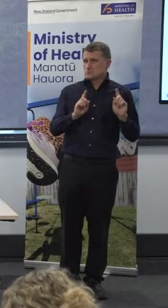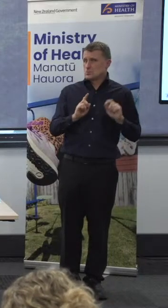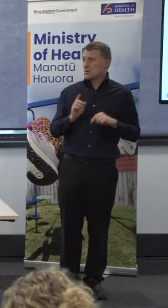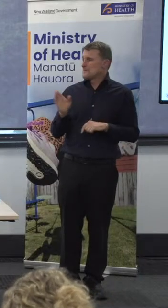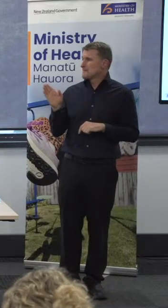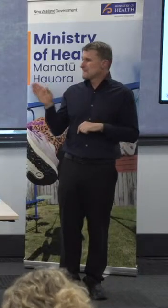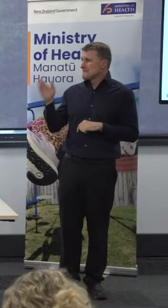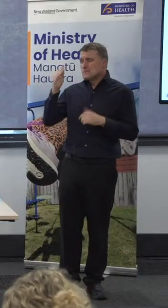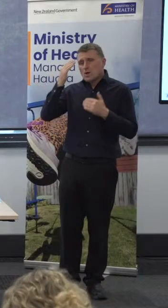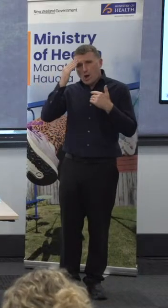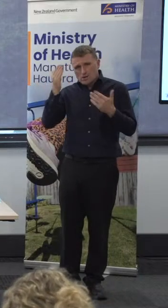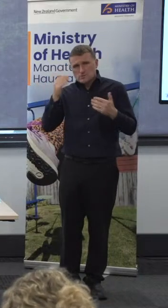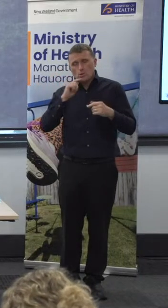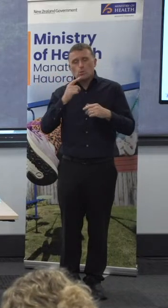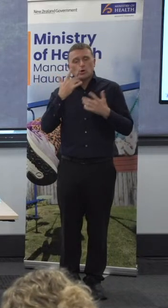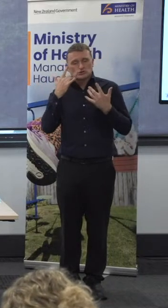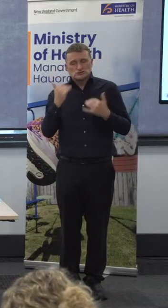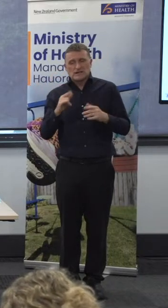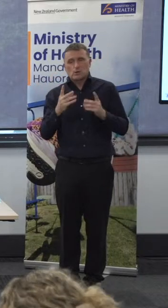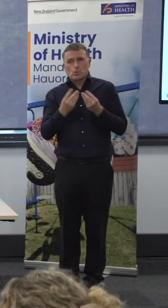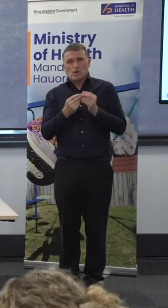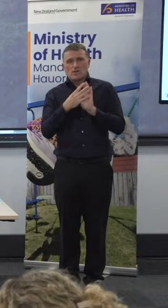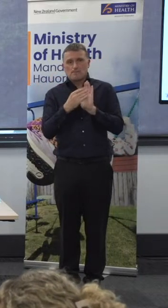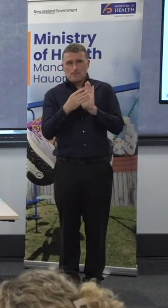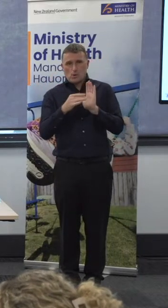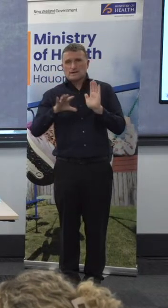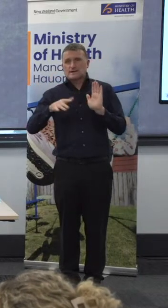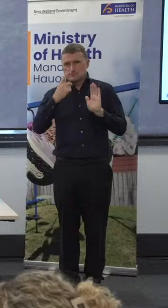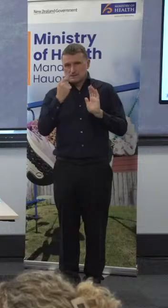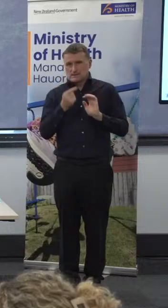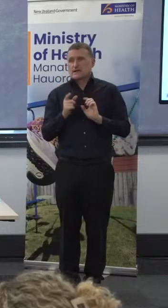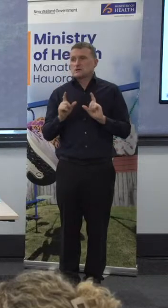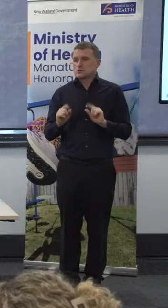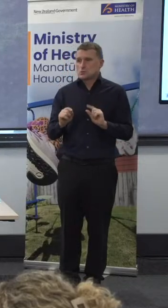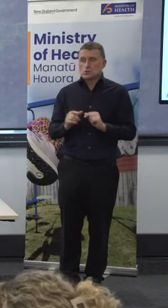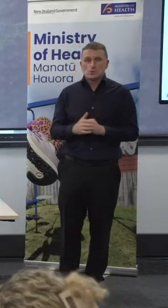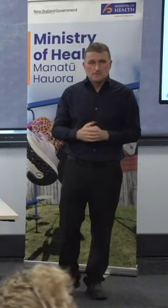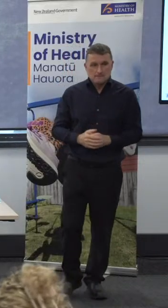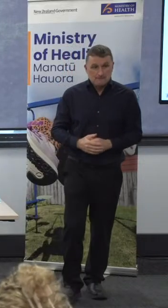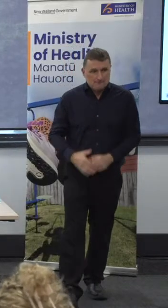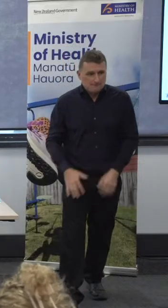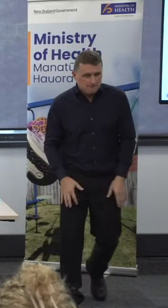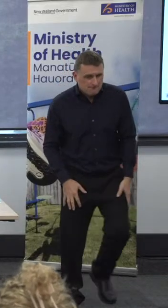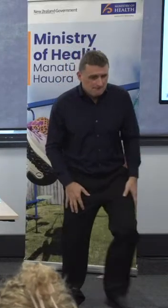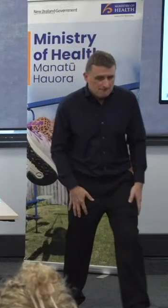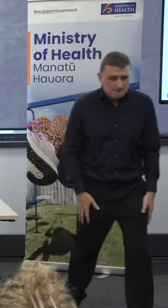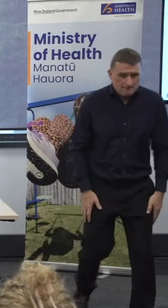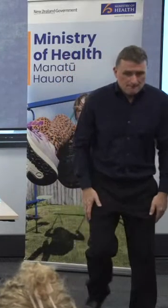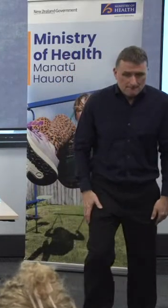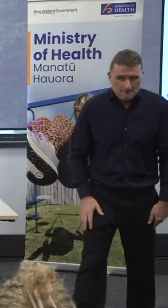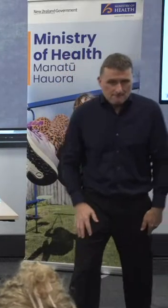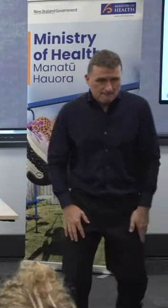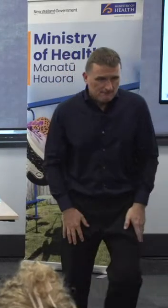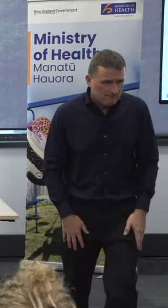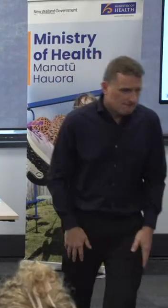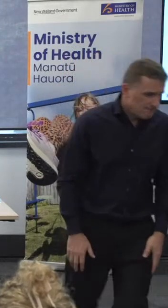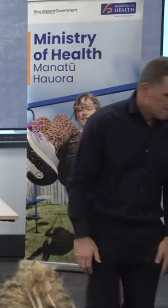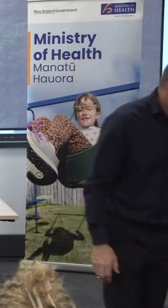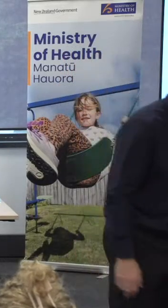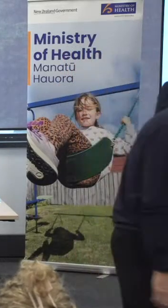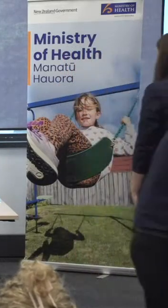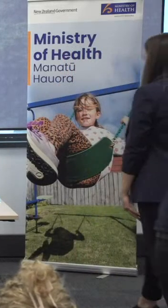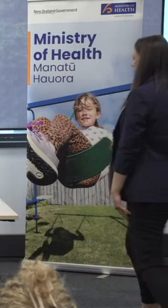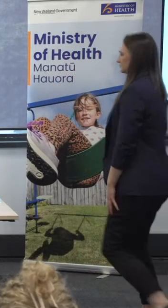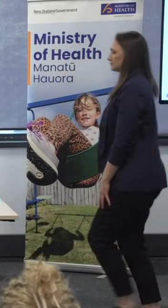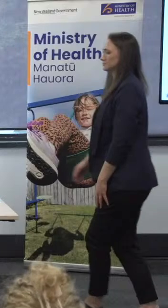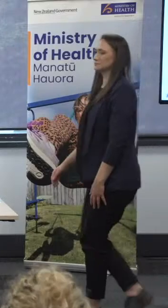check with We can the get data. back to you on that, yeah, for sure. Yeah. What, if any, updates you have on Dr. Bloomfield, who tested positive COVID while over in Switzerland?